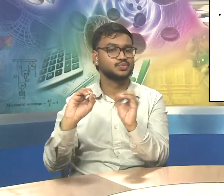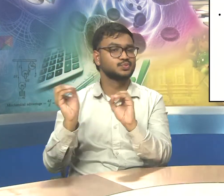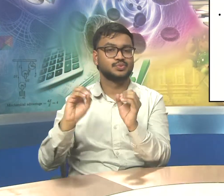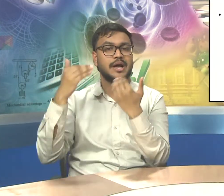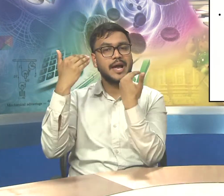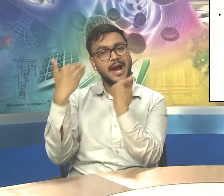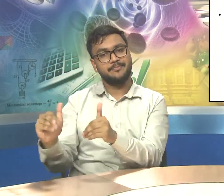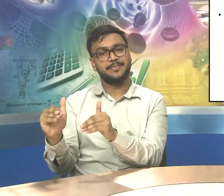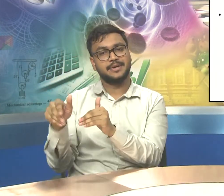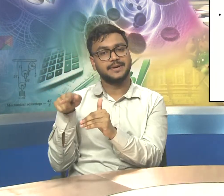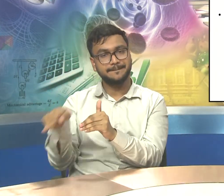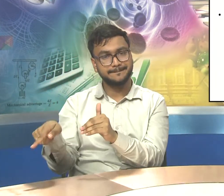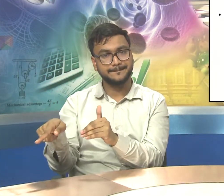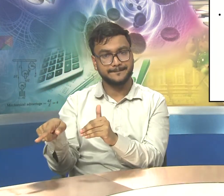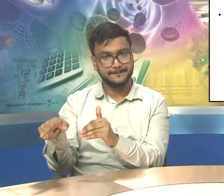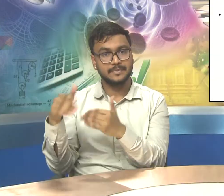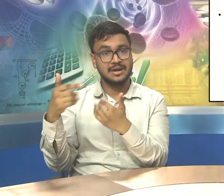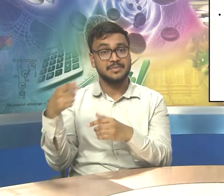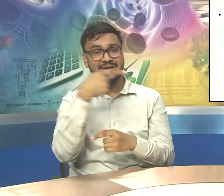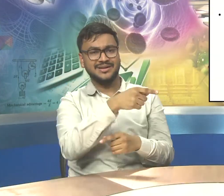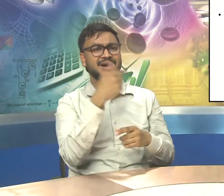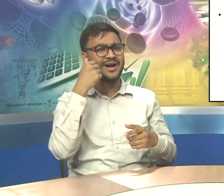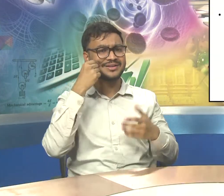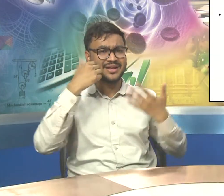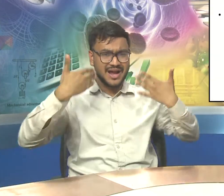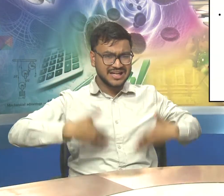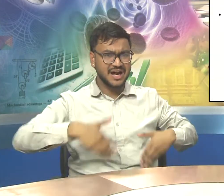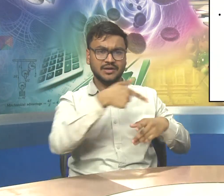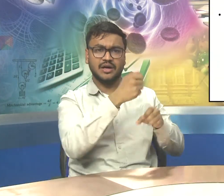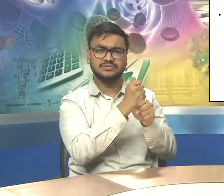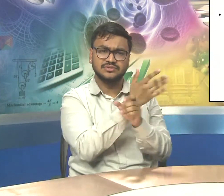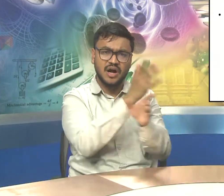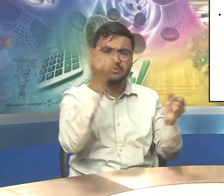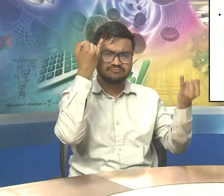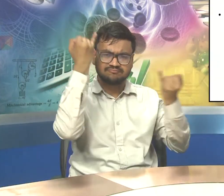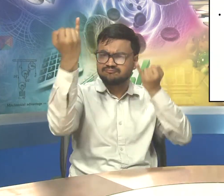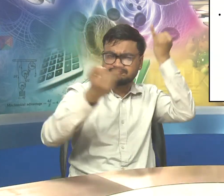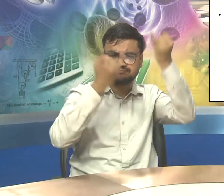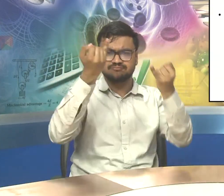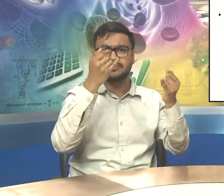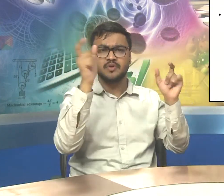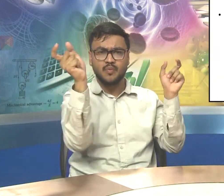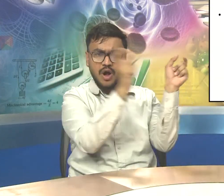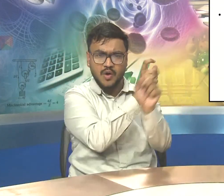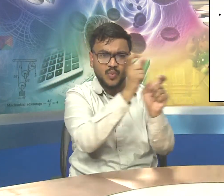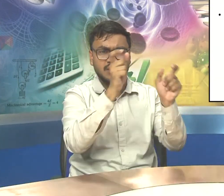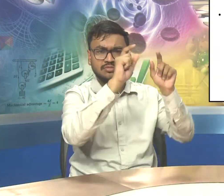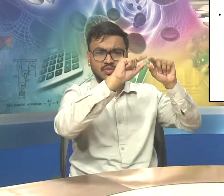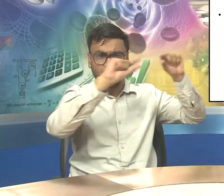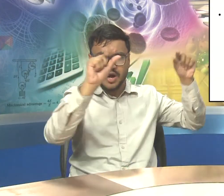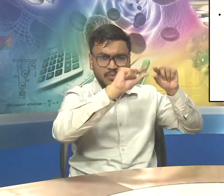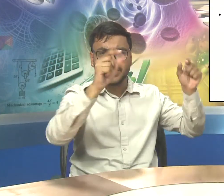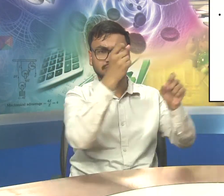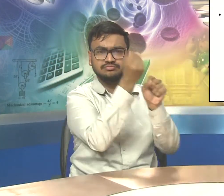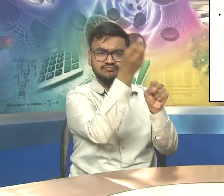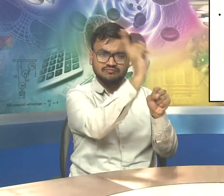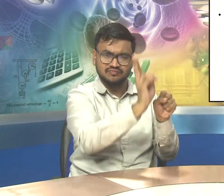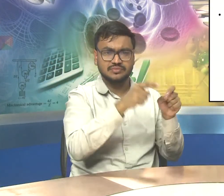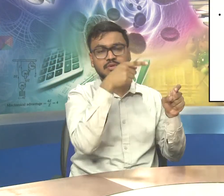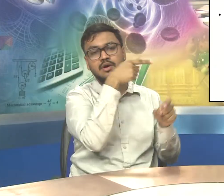Animal communication is limited and does not have rules to create sentences from words.